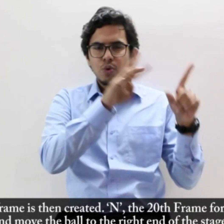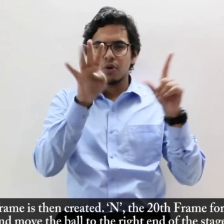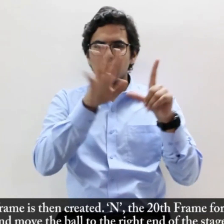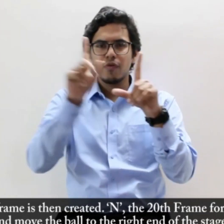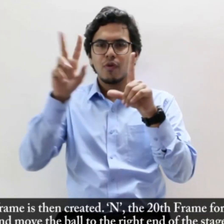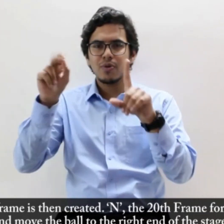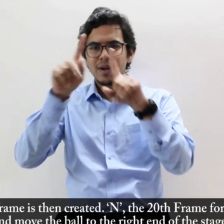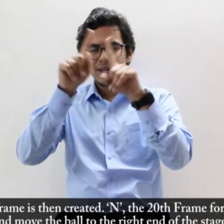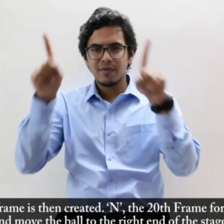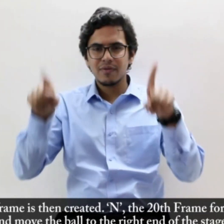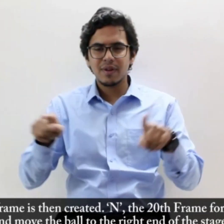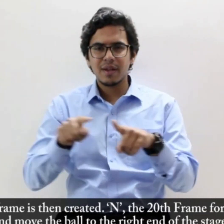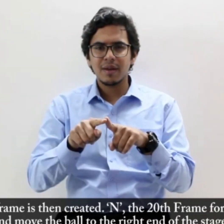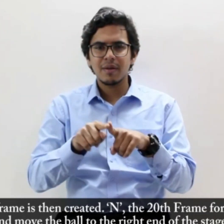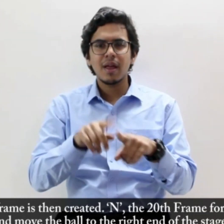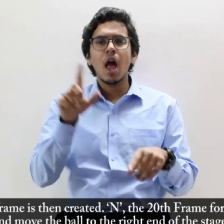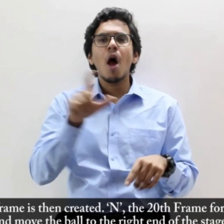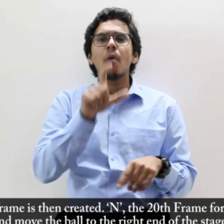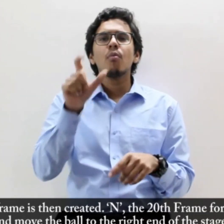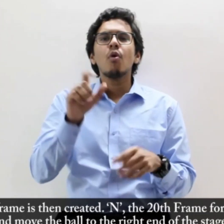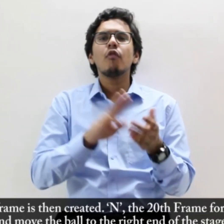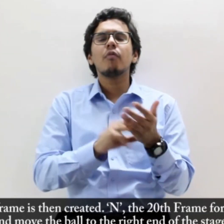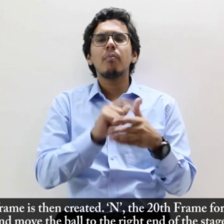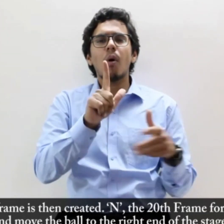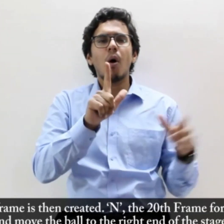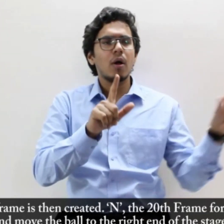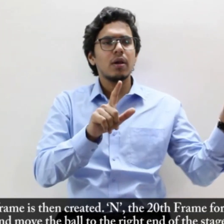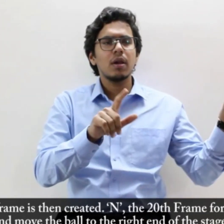ball to the right end of the stage.